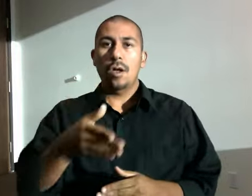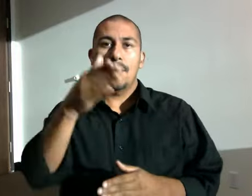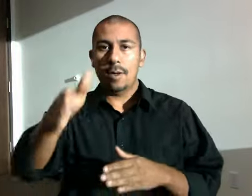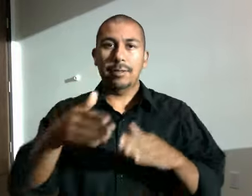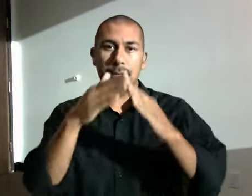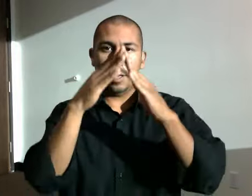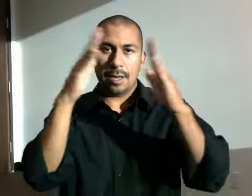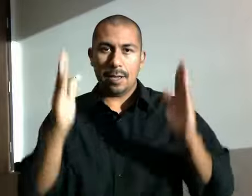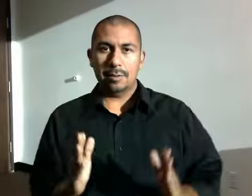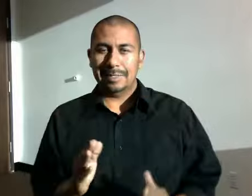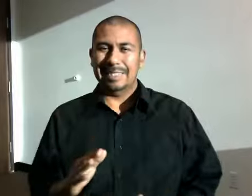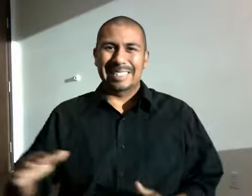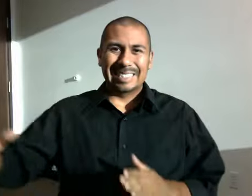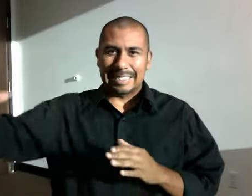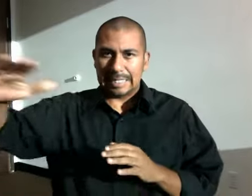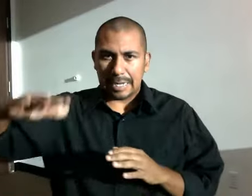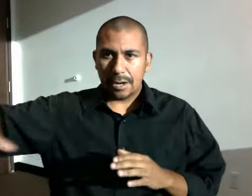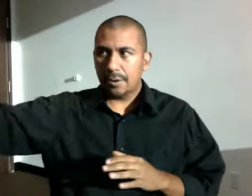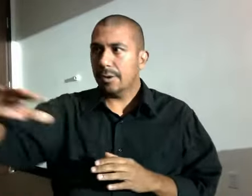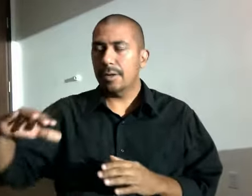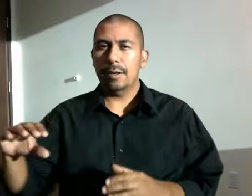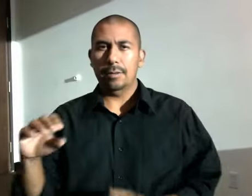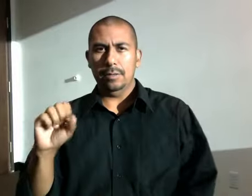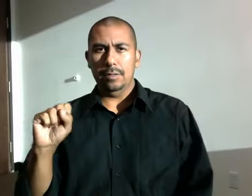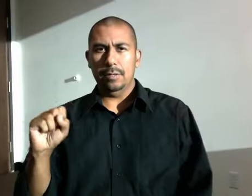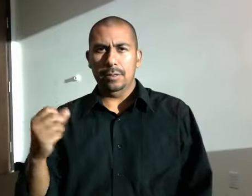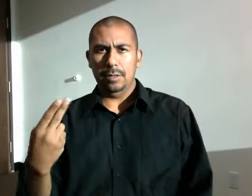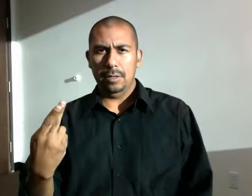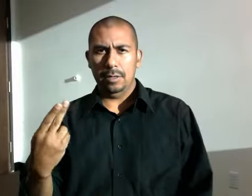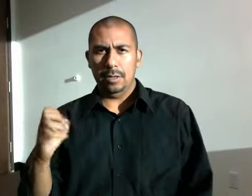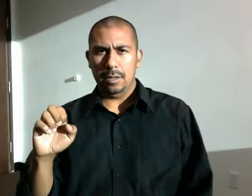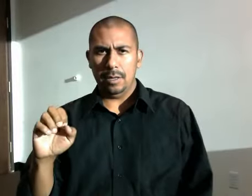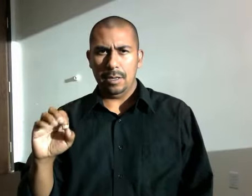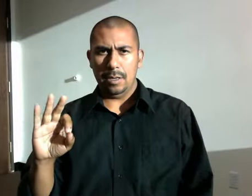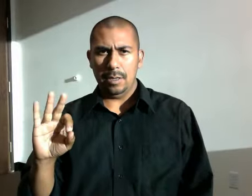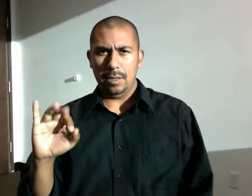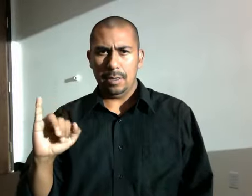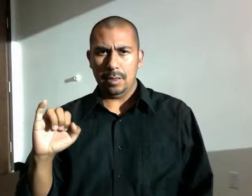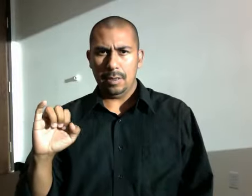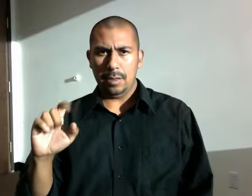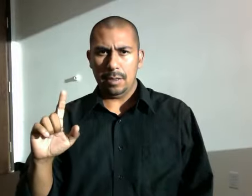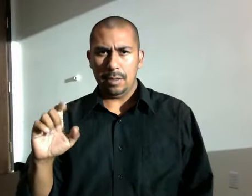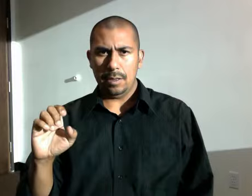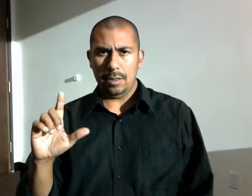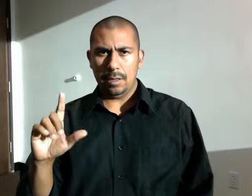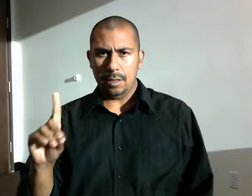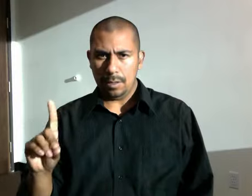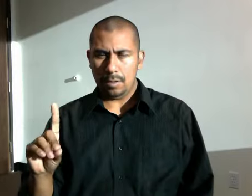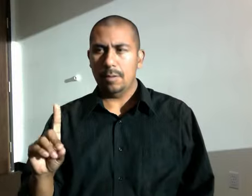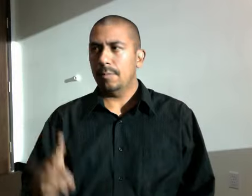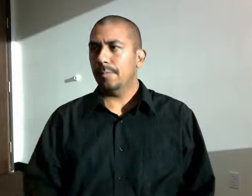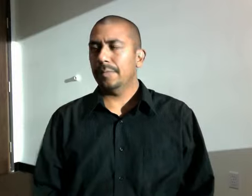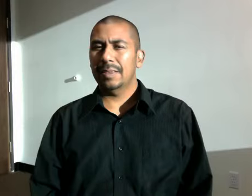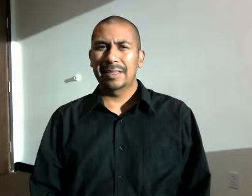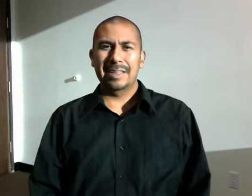And we used to visit there every Sunday. And I'm going to tell you what the inside of the house was like compared with what